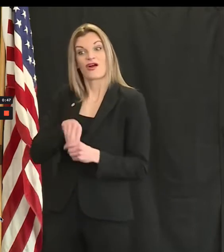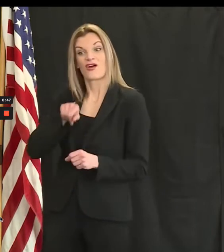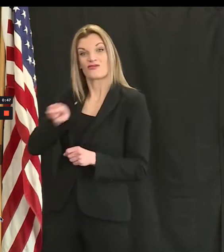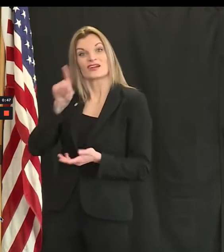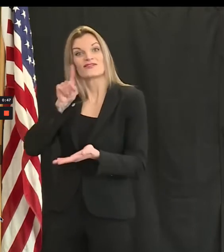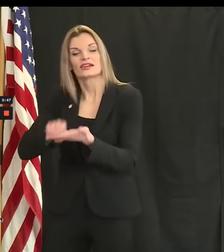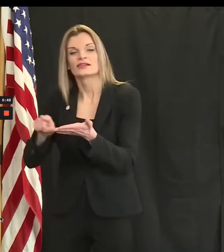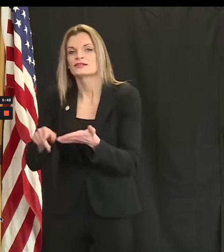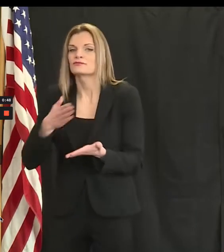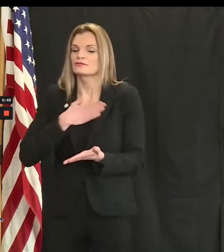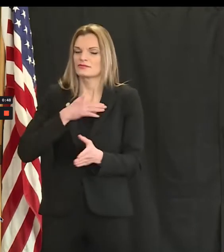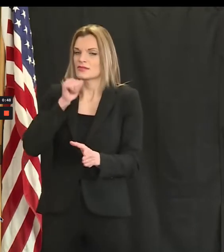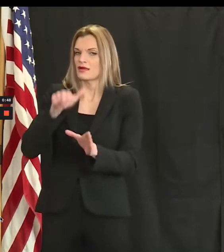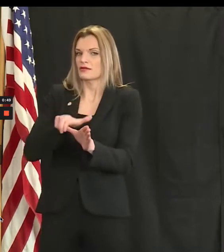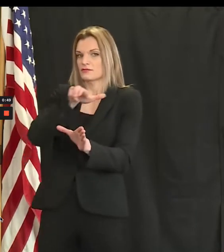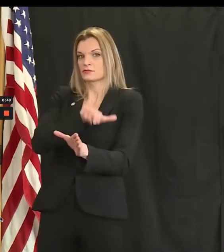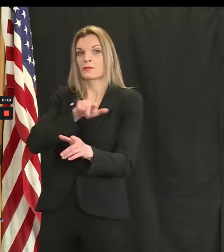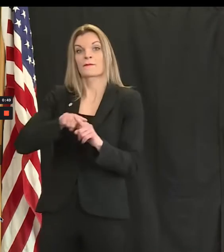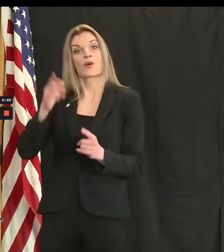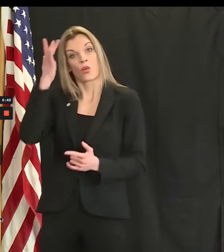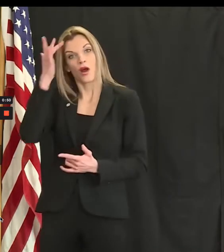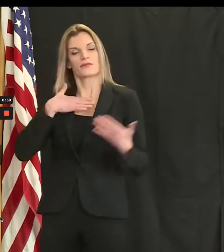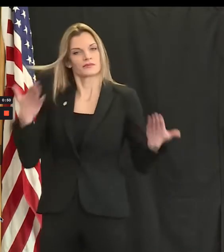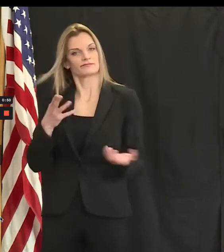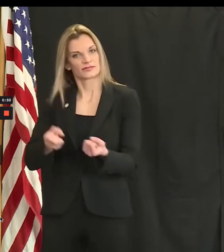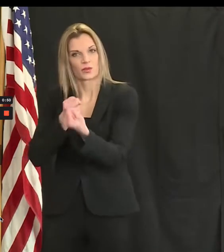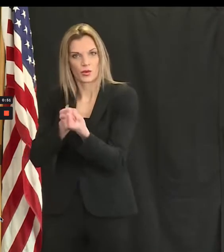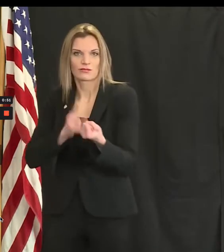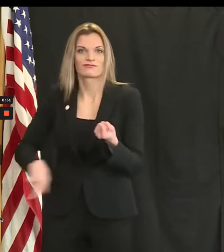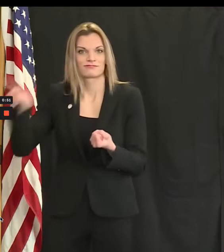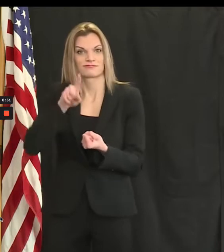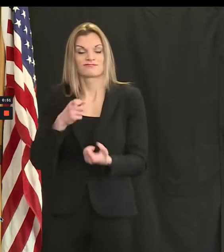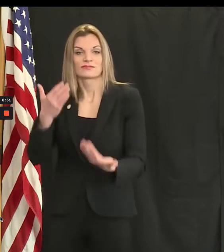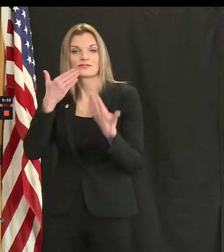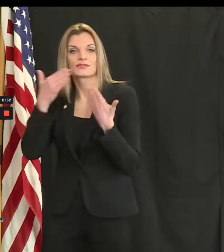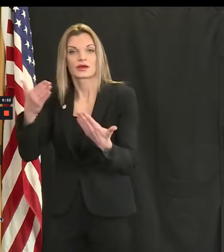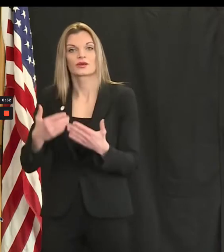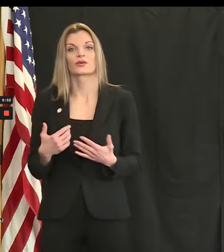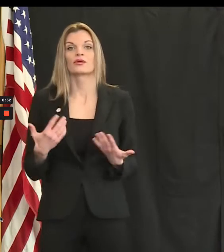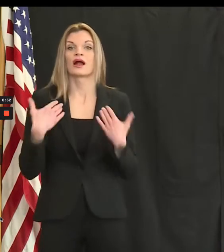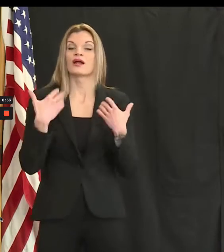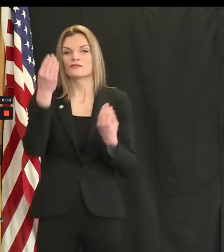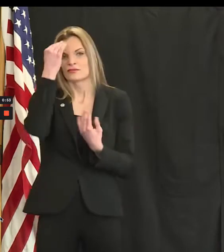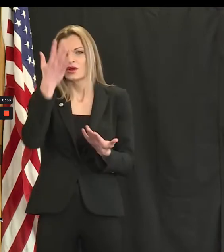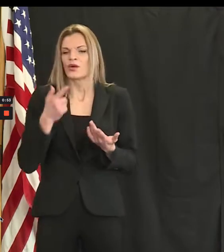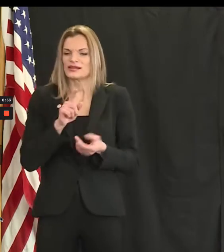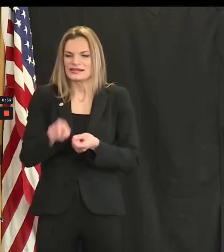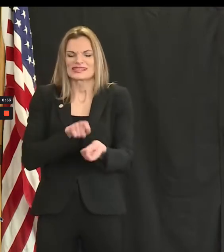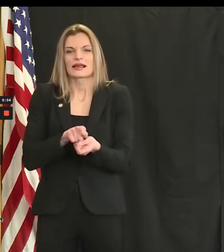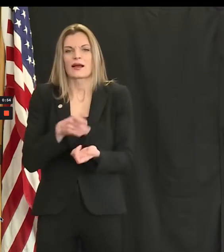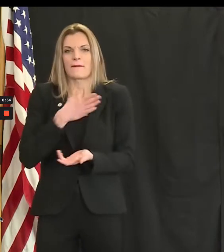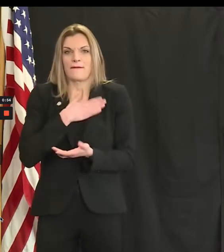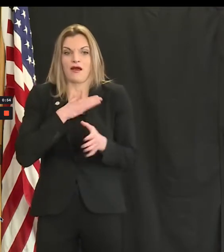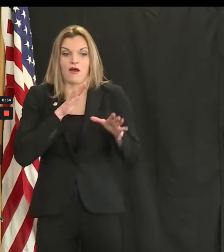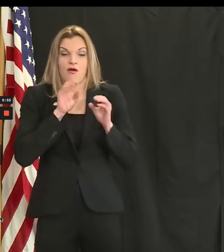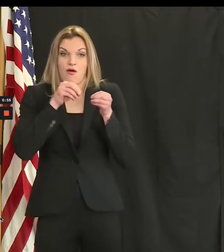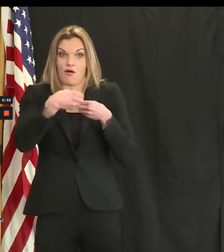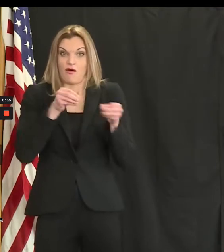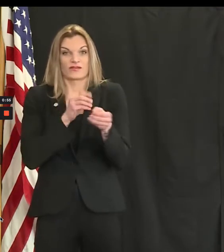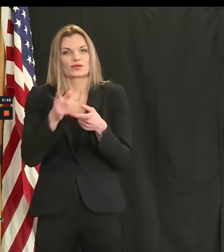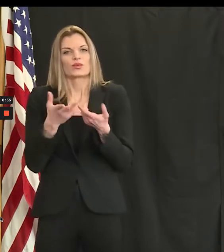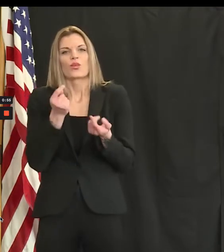thank them for their service and to review for the public what my role and my office has played in the